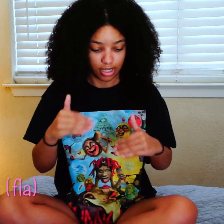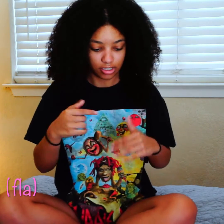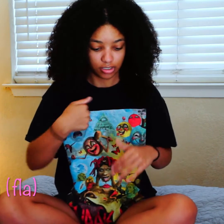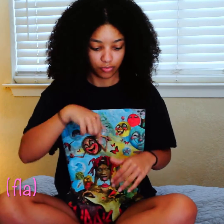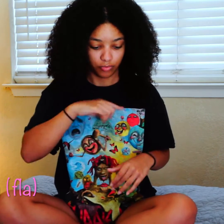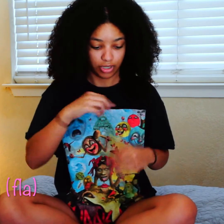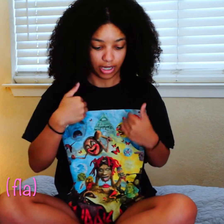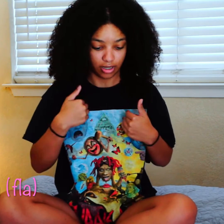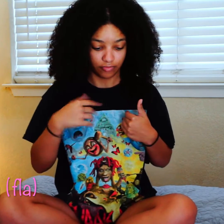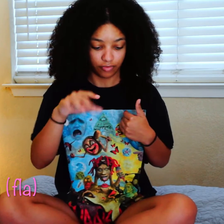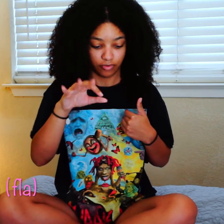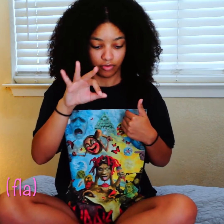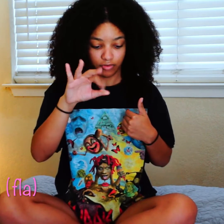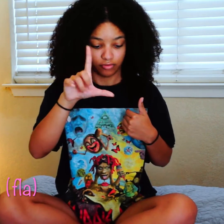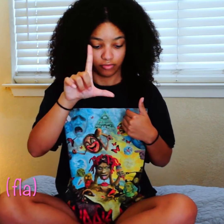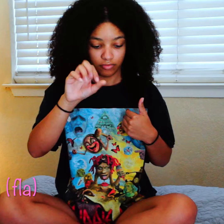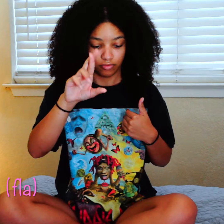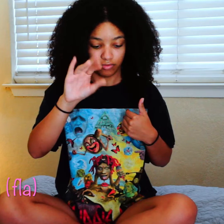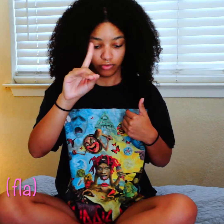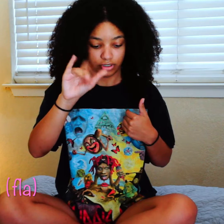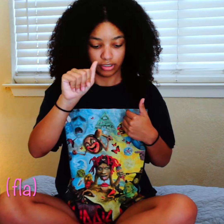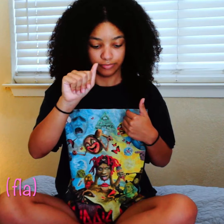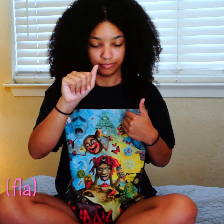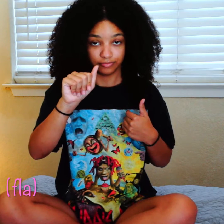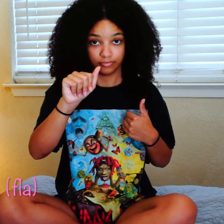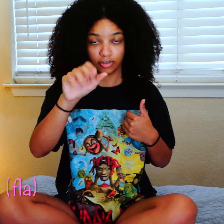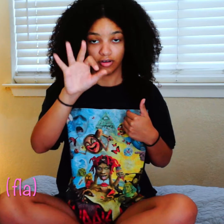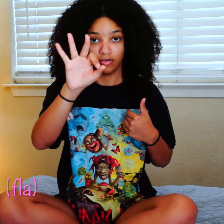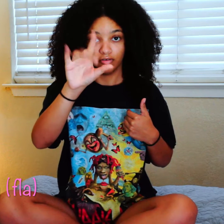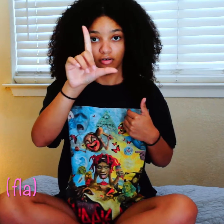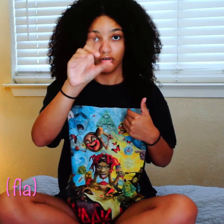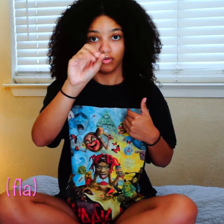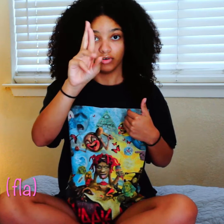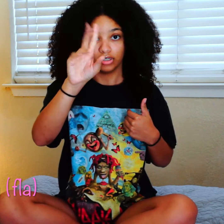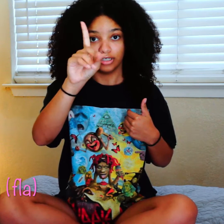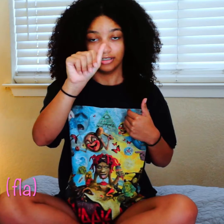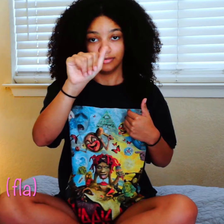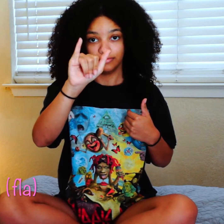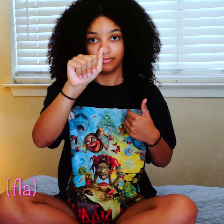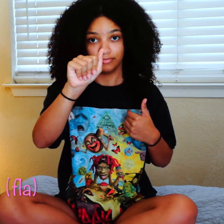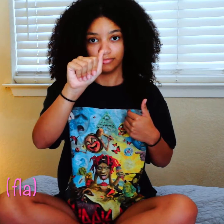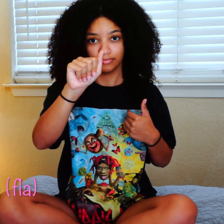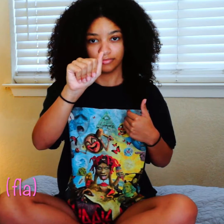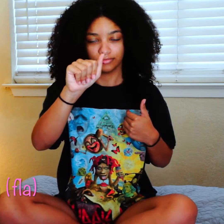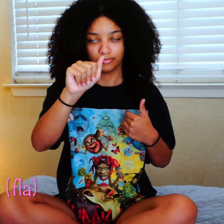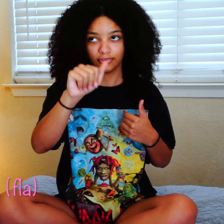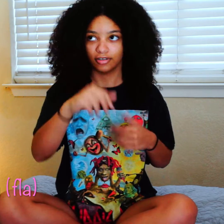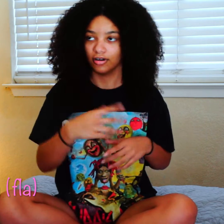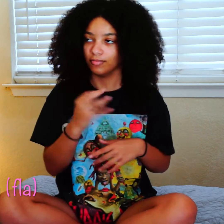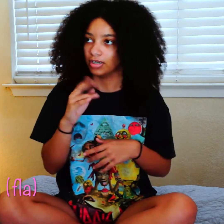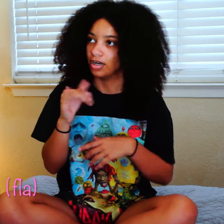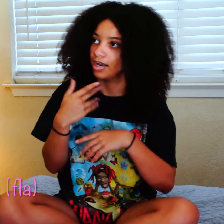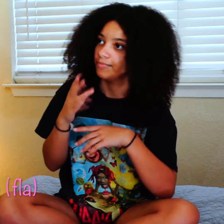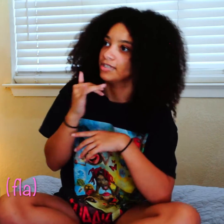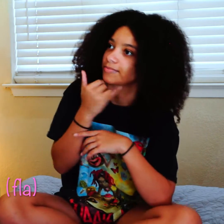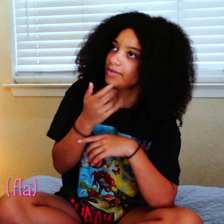Next we have Florida. Florida. Oh my god, I misspelled